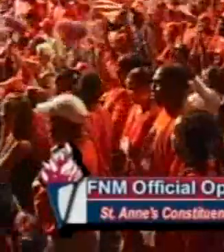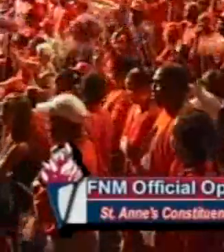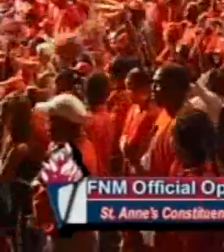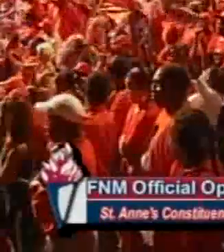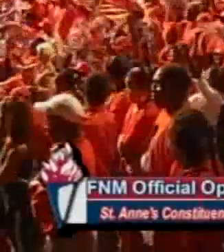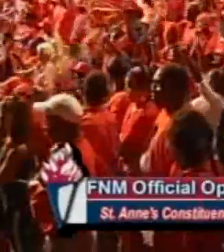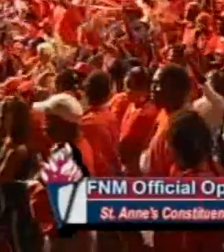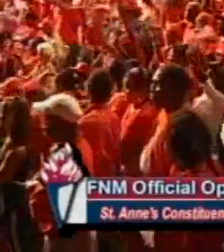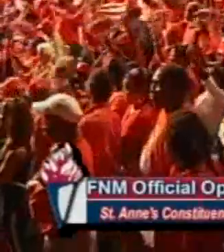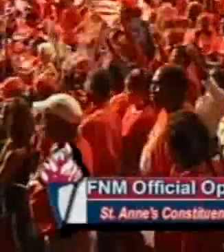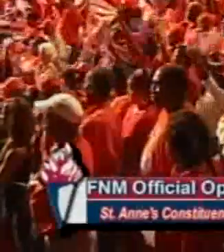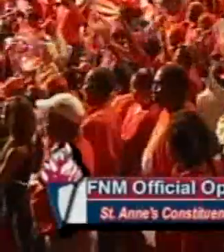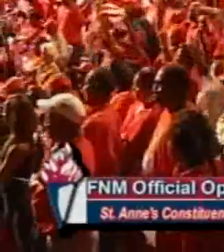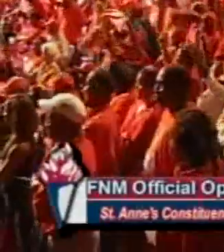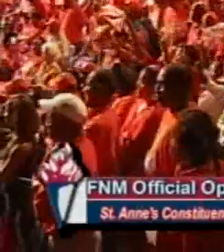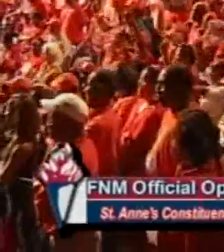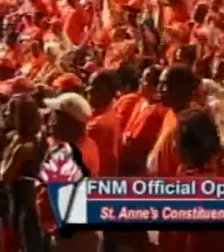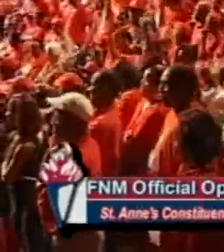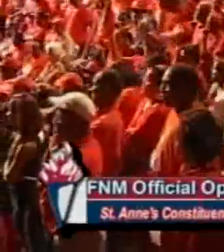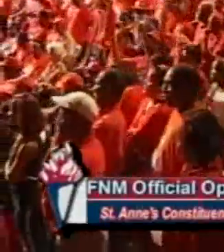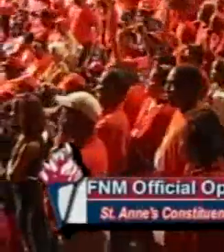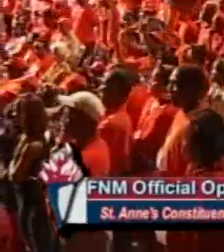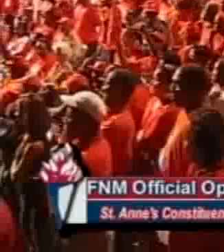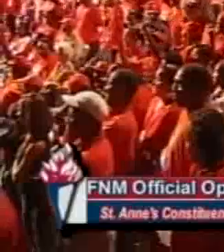red. It's on the moon.